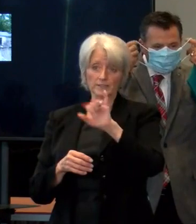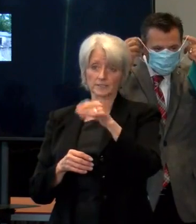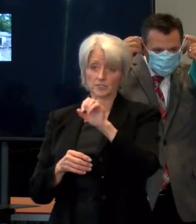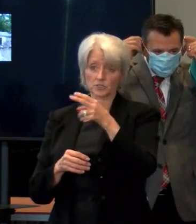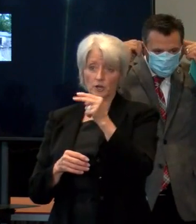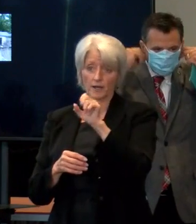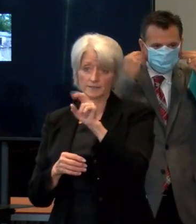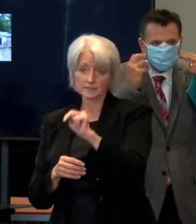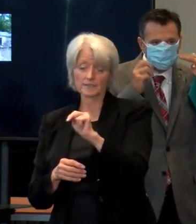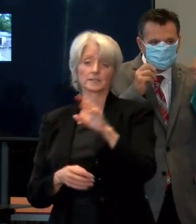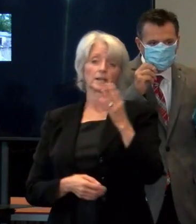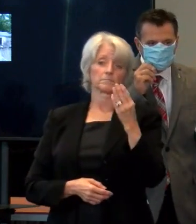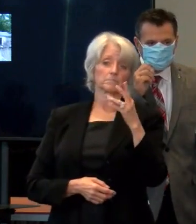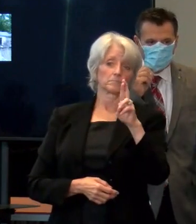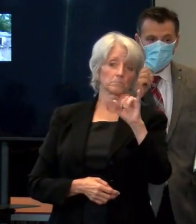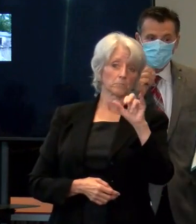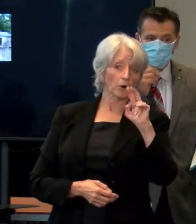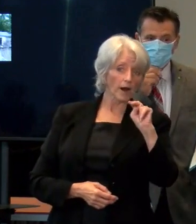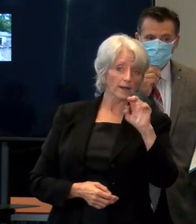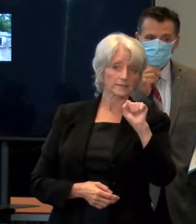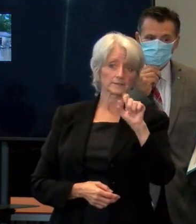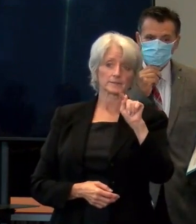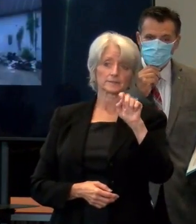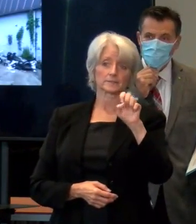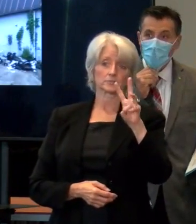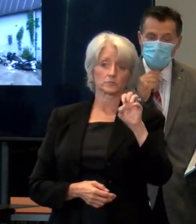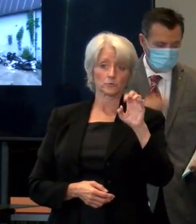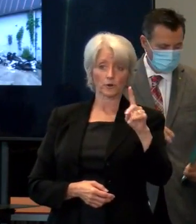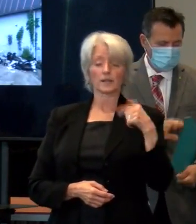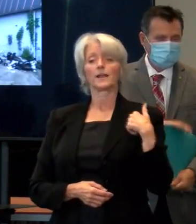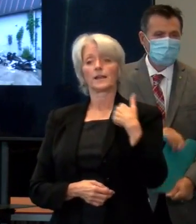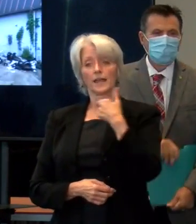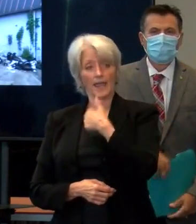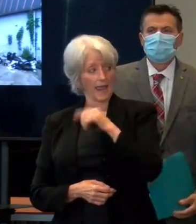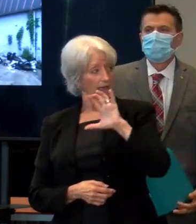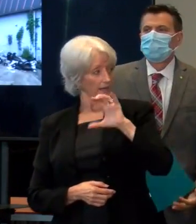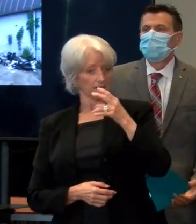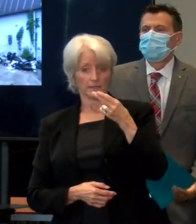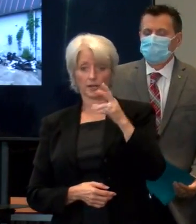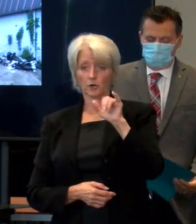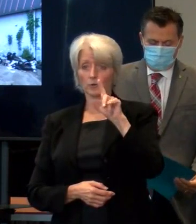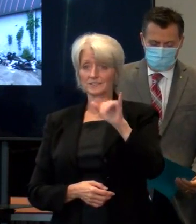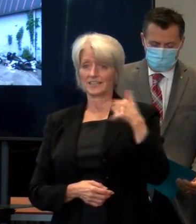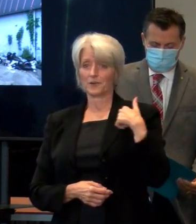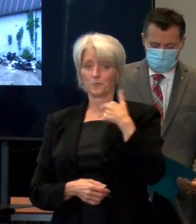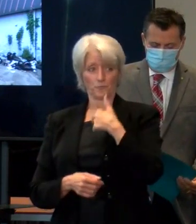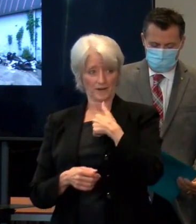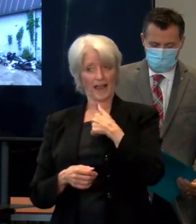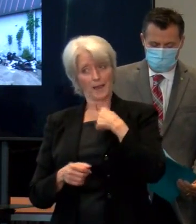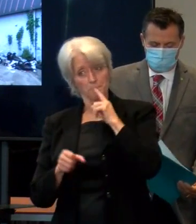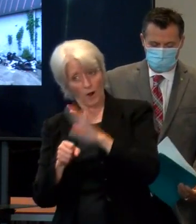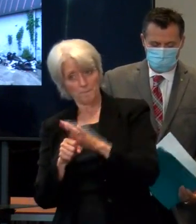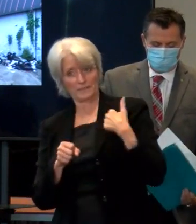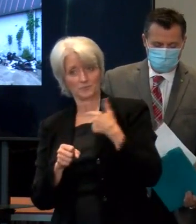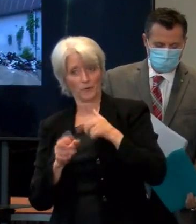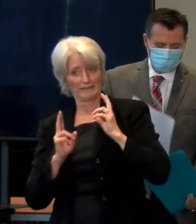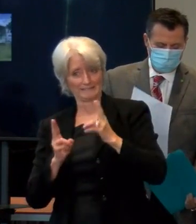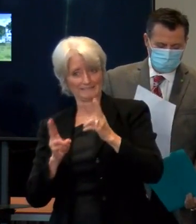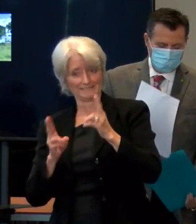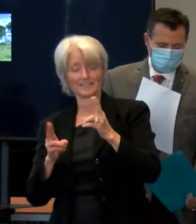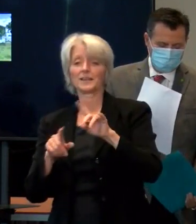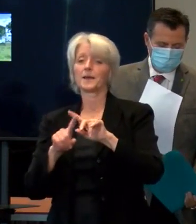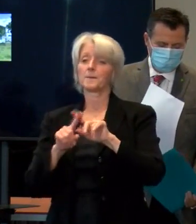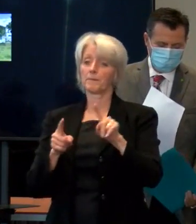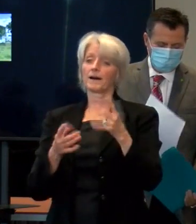as Chancellor Christy Drale, we would be very swift. We're approaching 22 minutes now. We've covered a lot of ground,